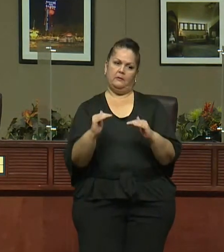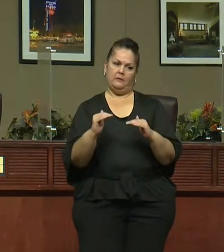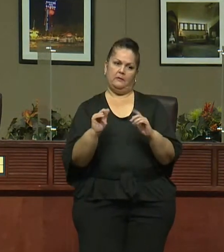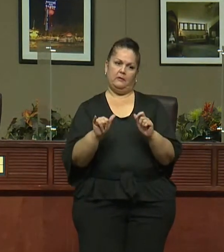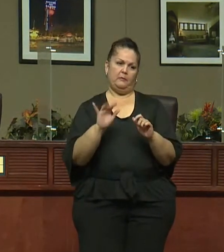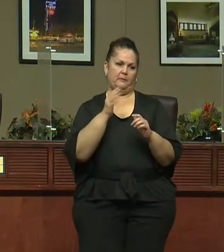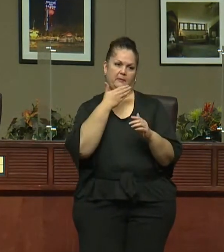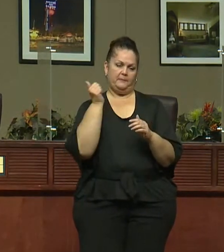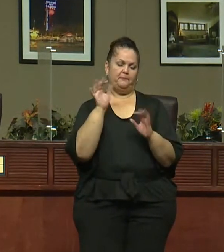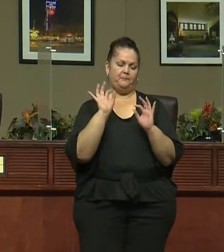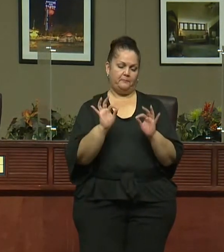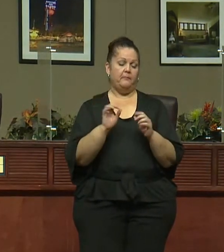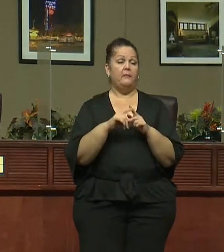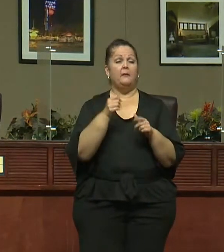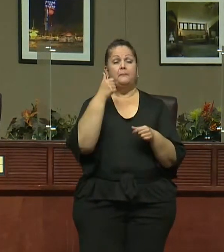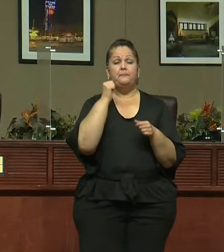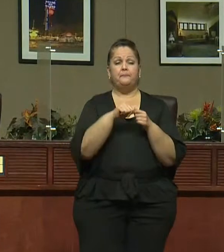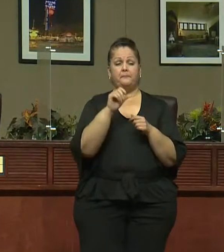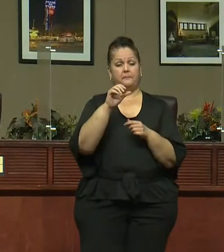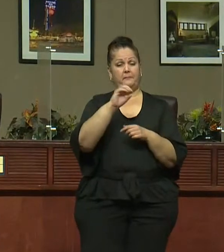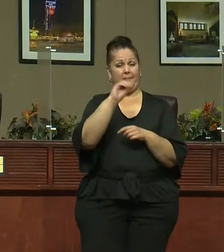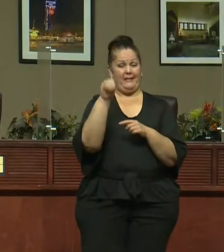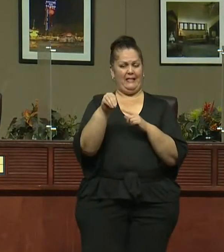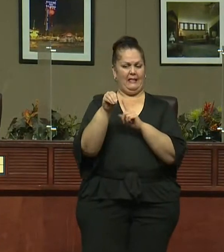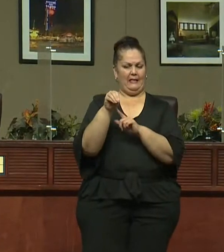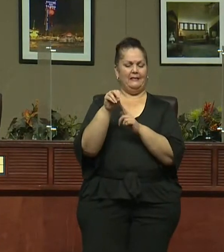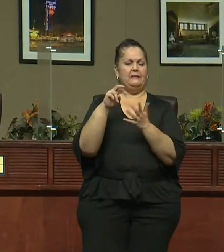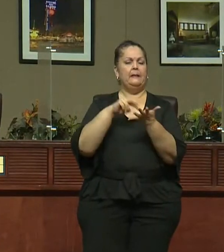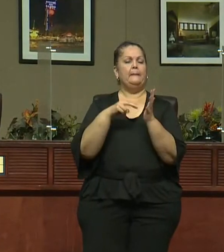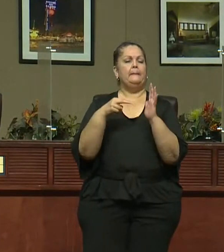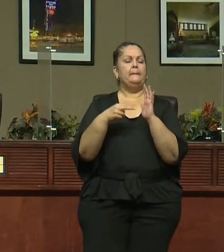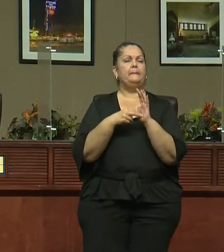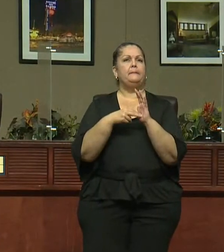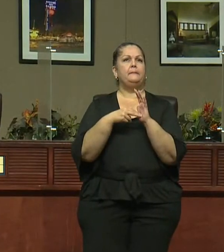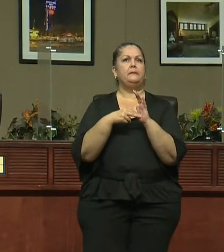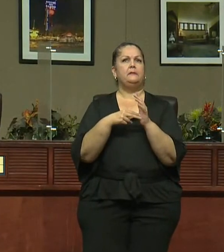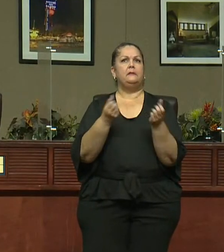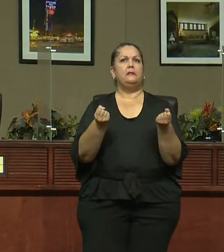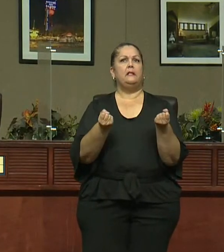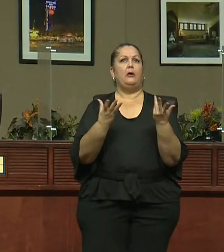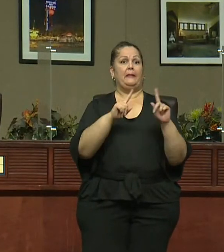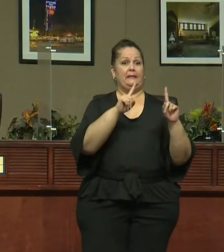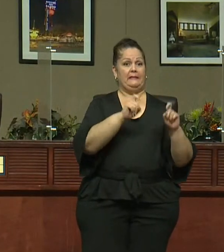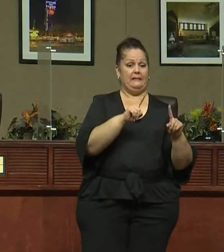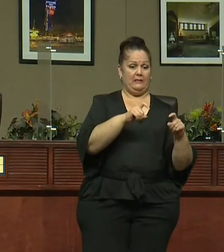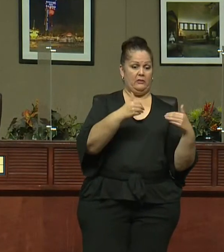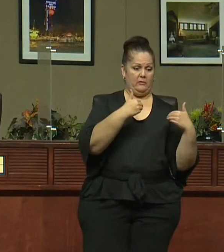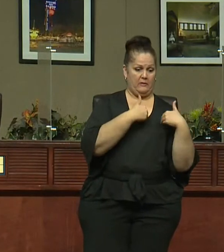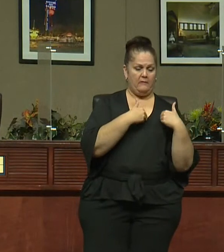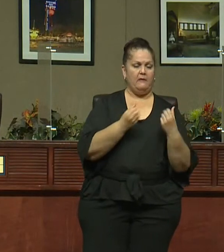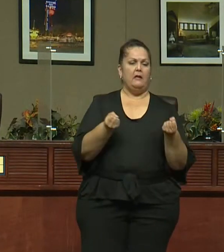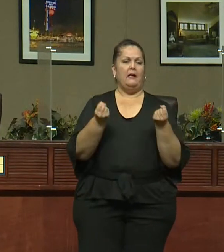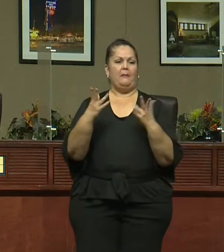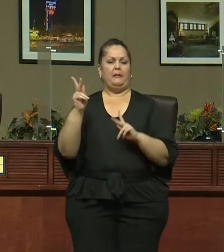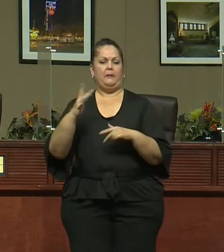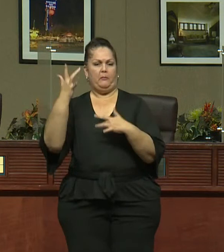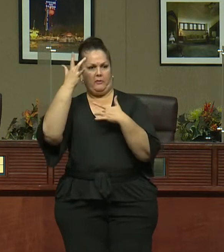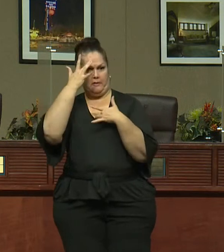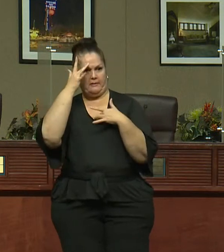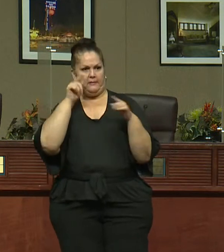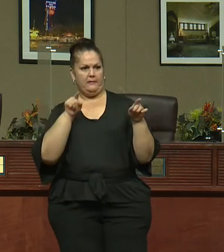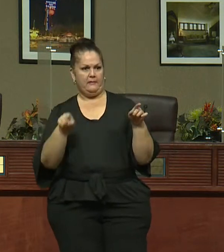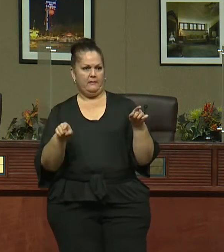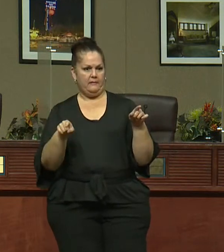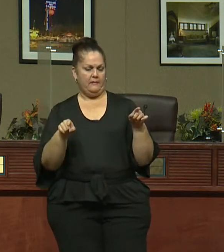great. Remember, the positivity rate is a relationship, it's a correlation between the number of tests that you perform and the number of tests